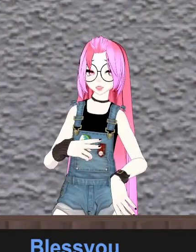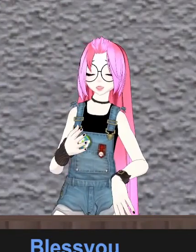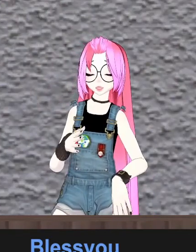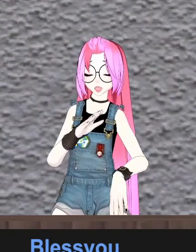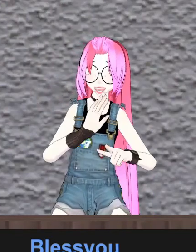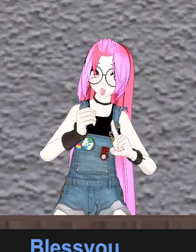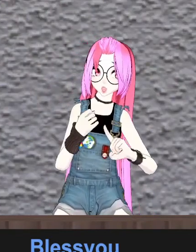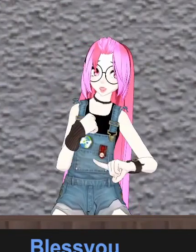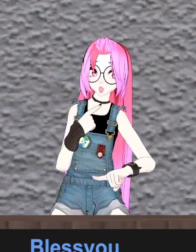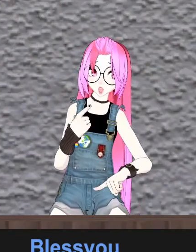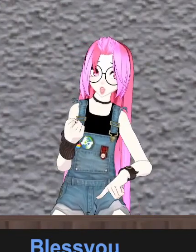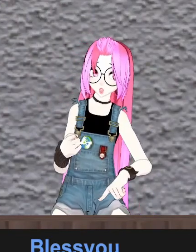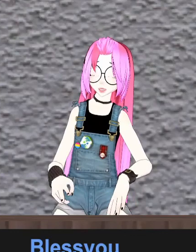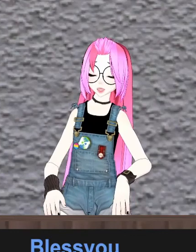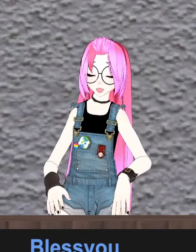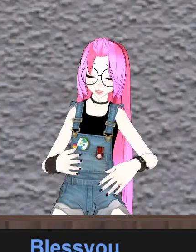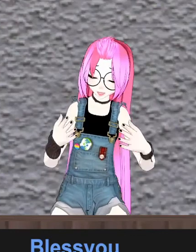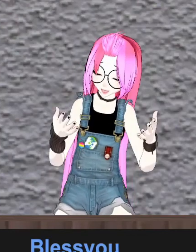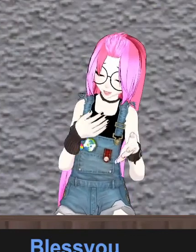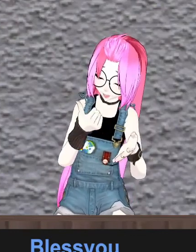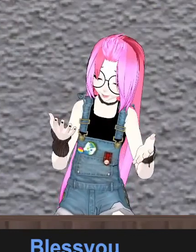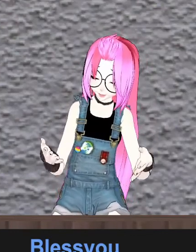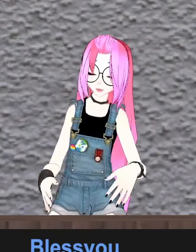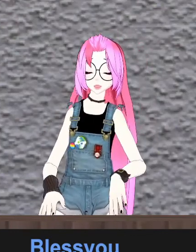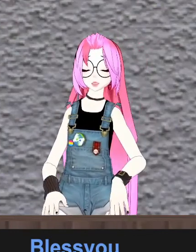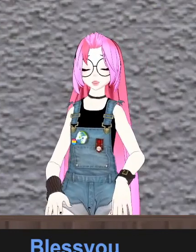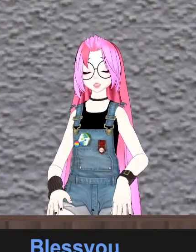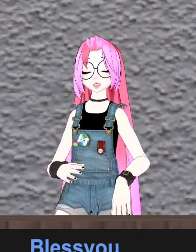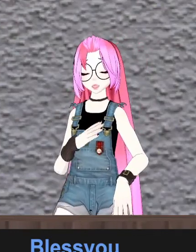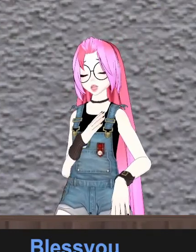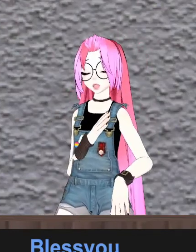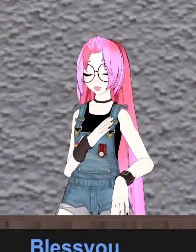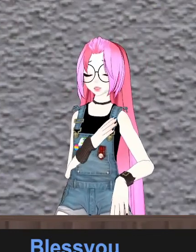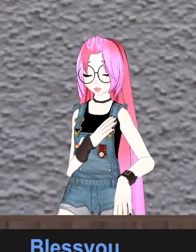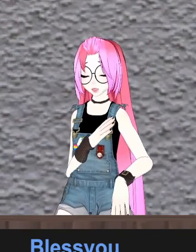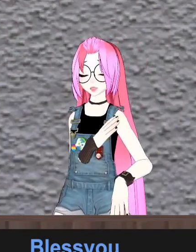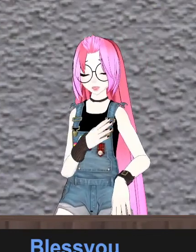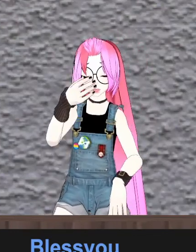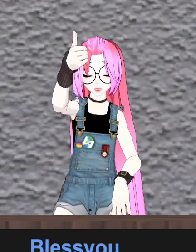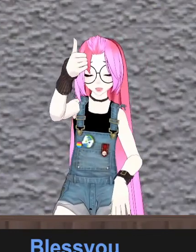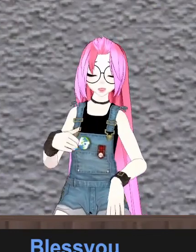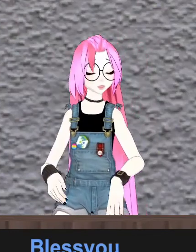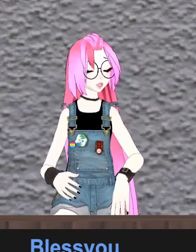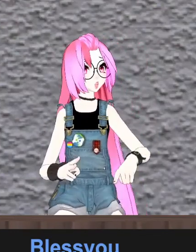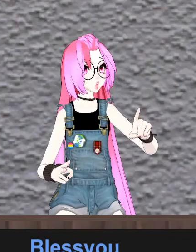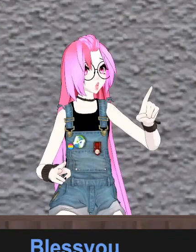basis is context and just being appreciative and just saying, hey, you need help? You know, that goes a long way. Let's see, one